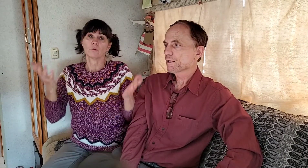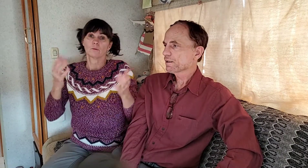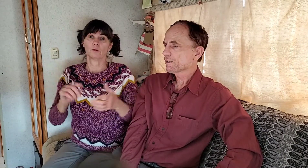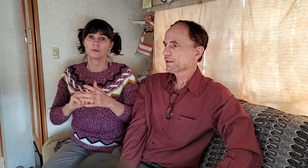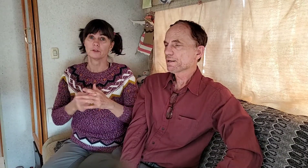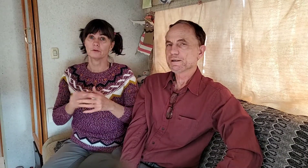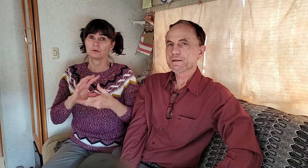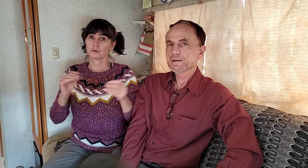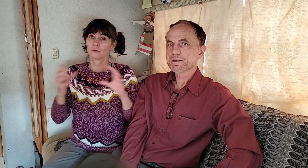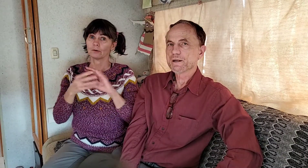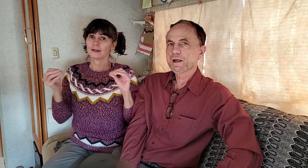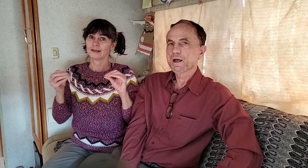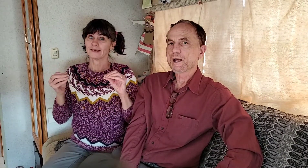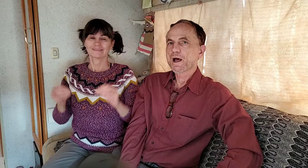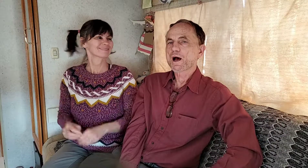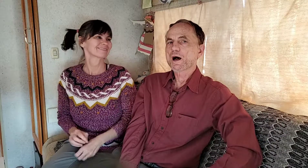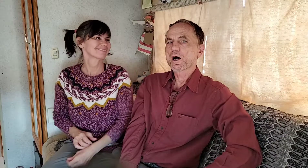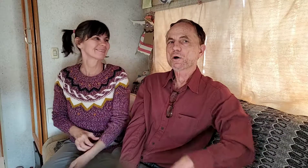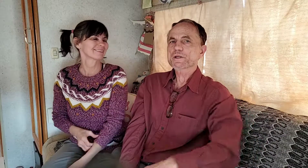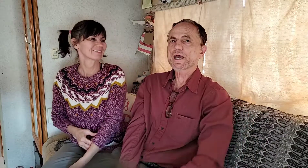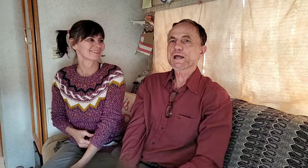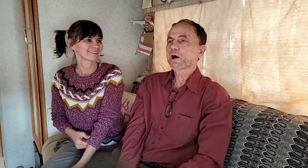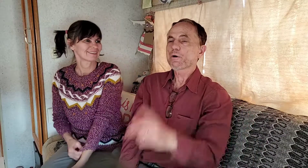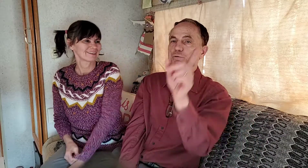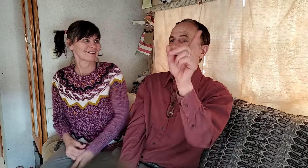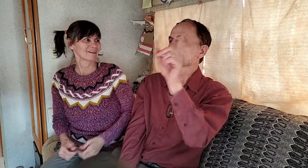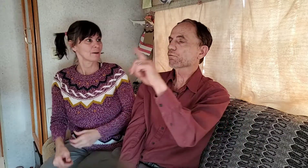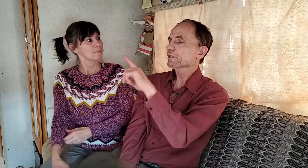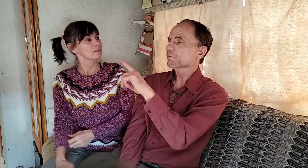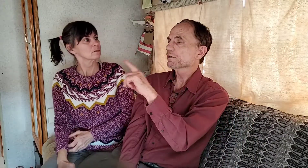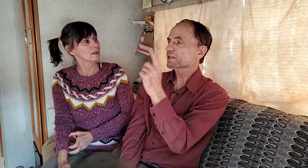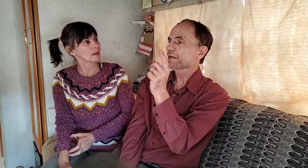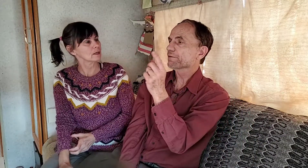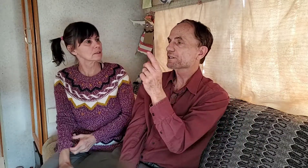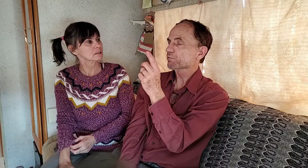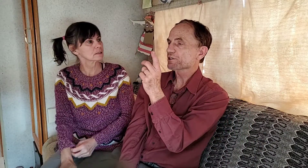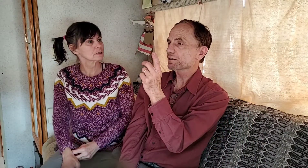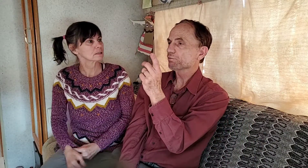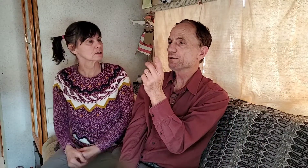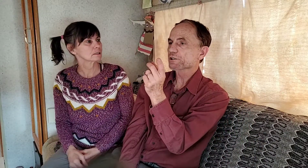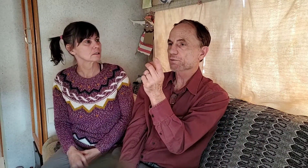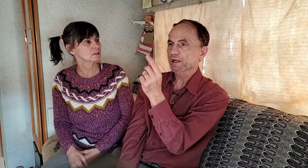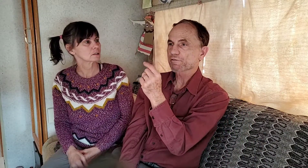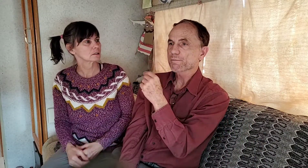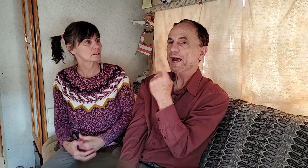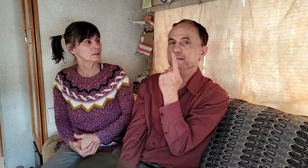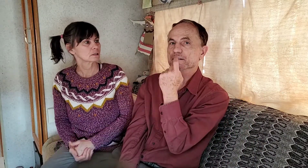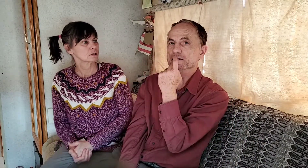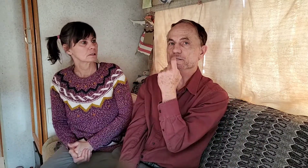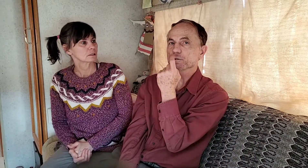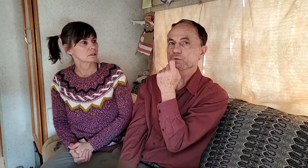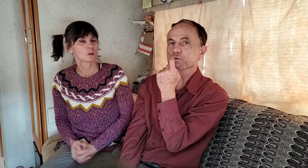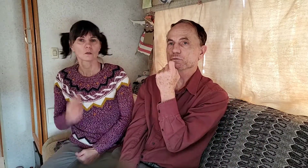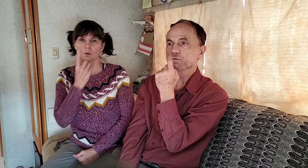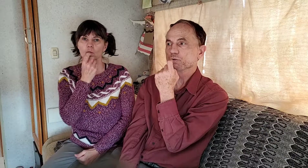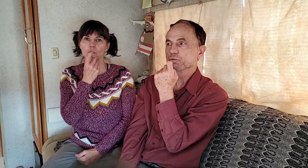we'll start the story. Okay. Oh, one side. Yes. Since we do this right off the bat, this is who. Who?